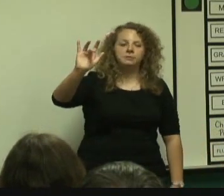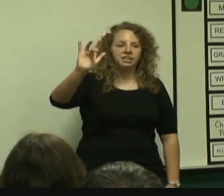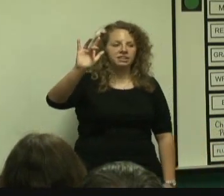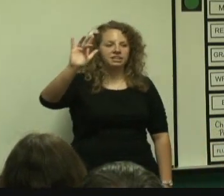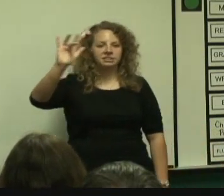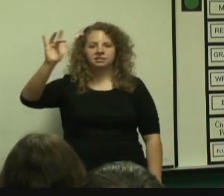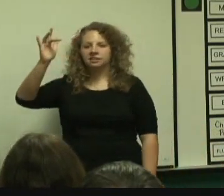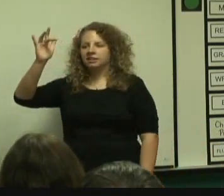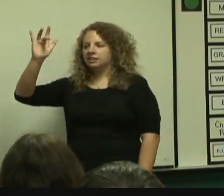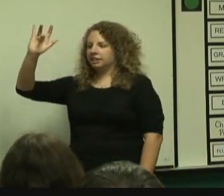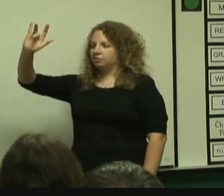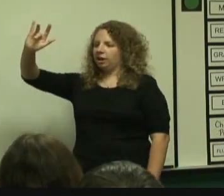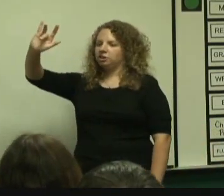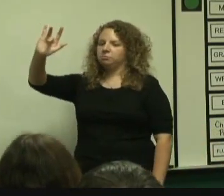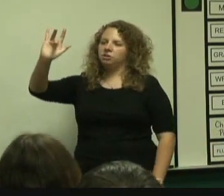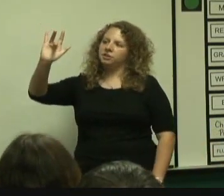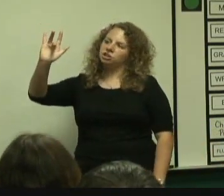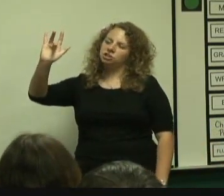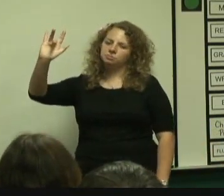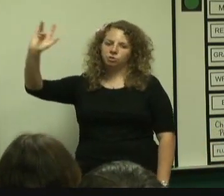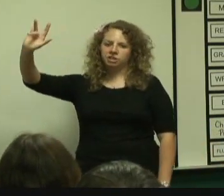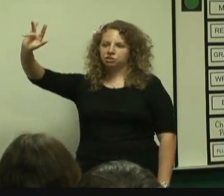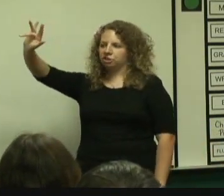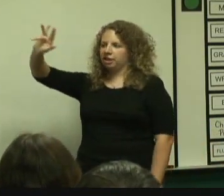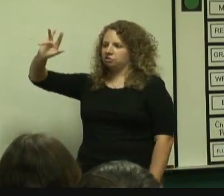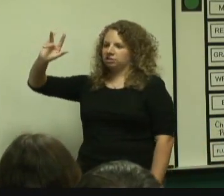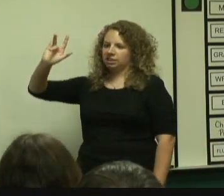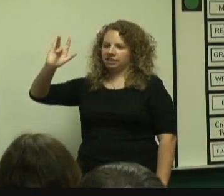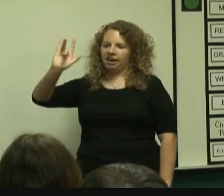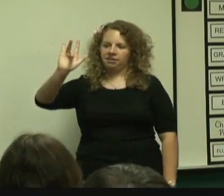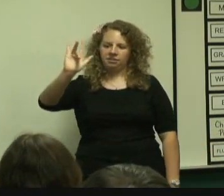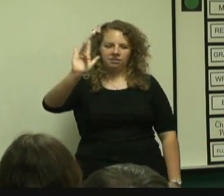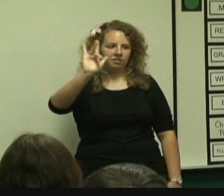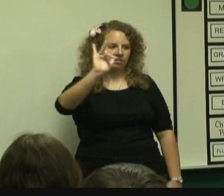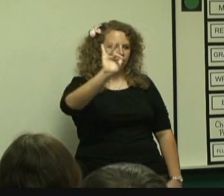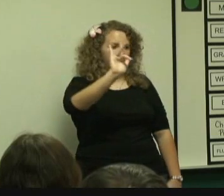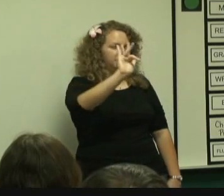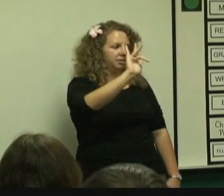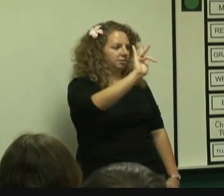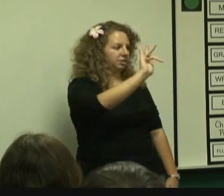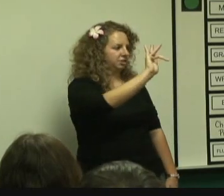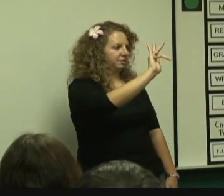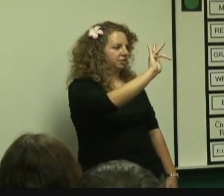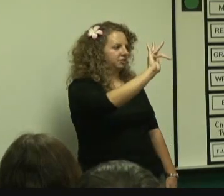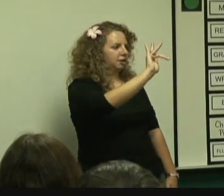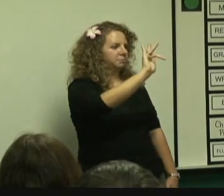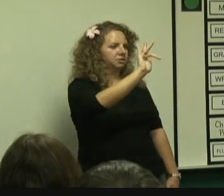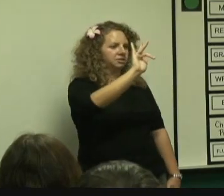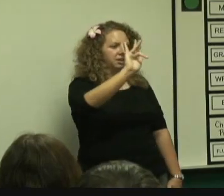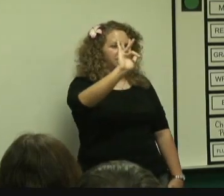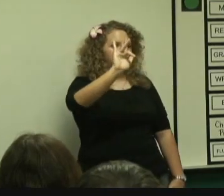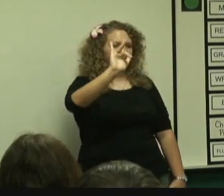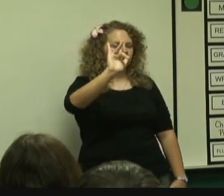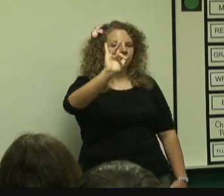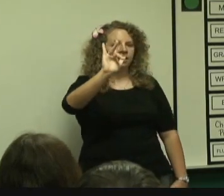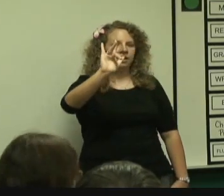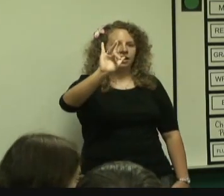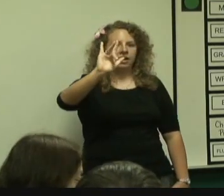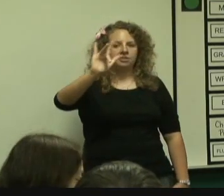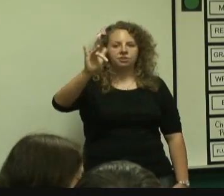like this. Like if you had your middle finger just pointed straight out, just like that. The rest of your fingers are up just slightly. And then you're